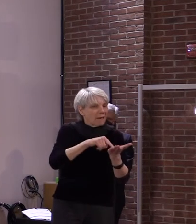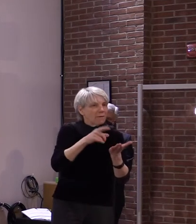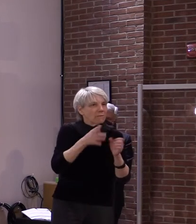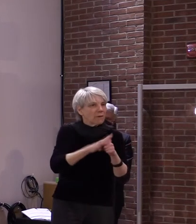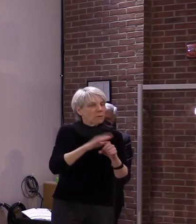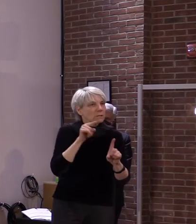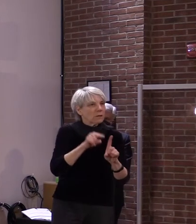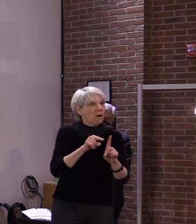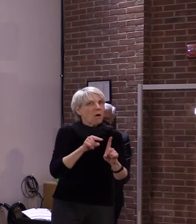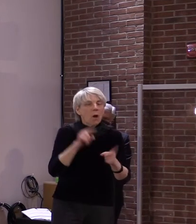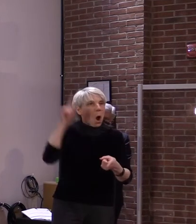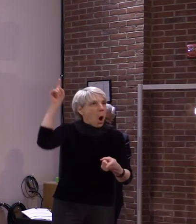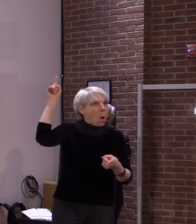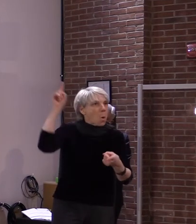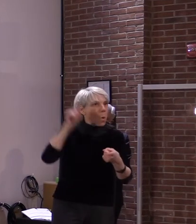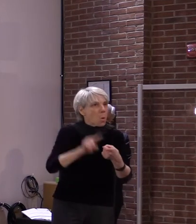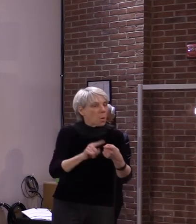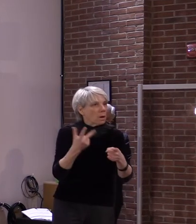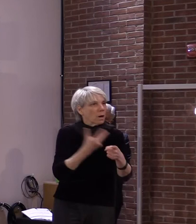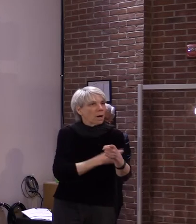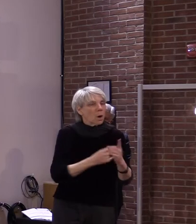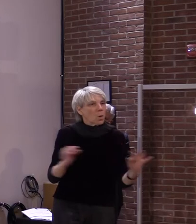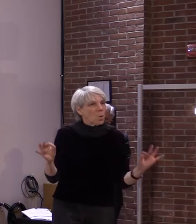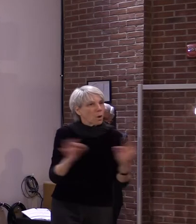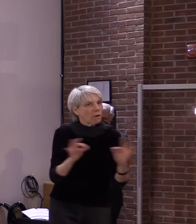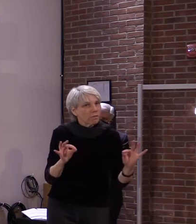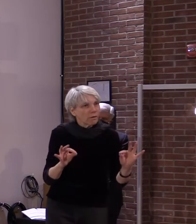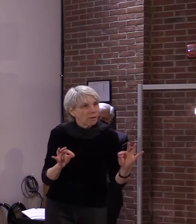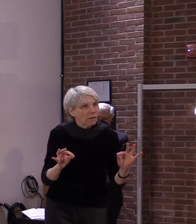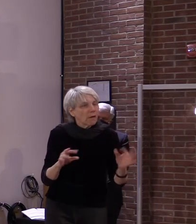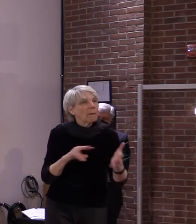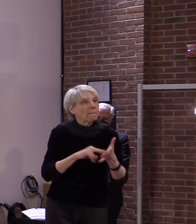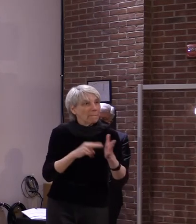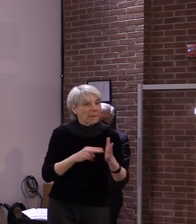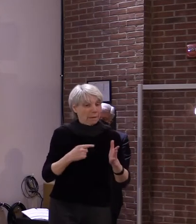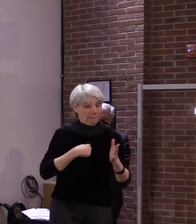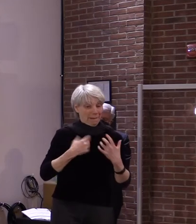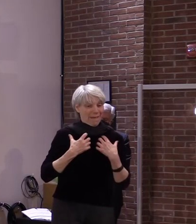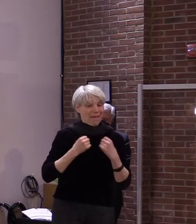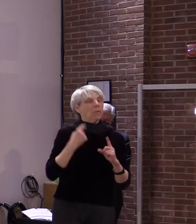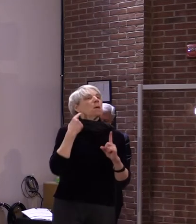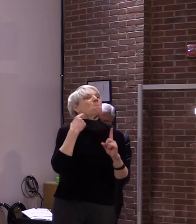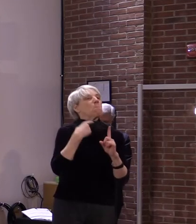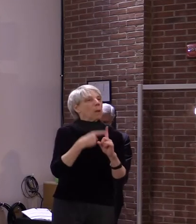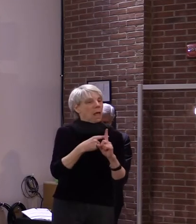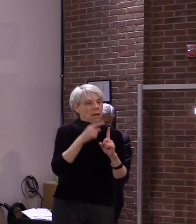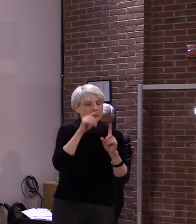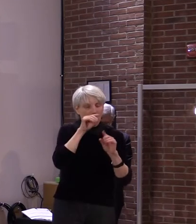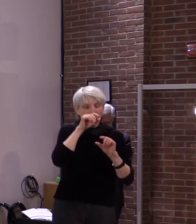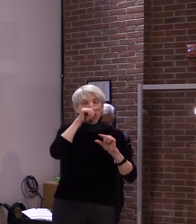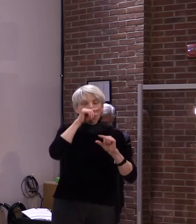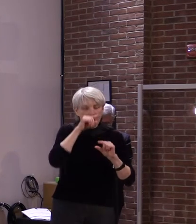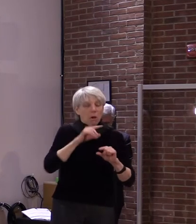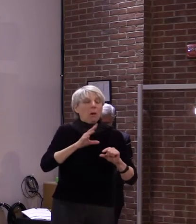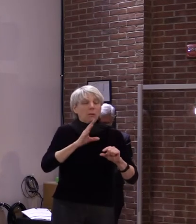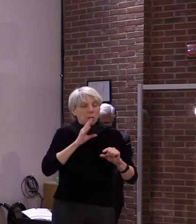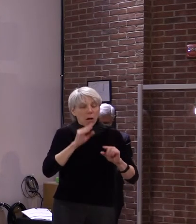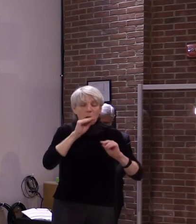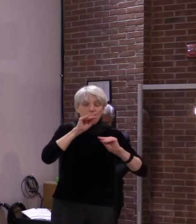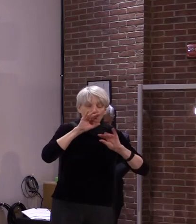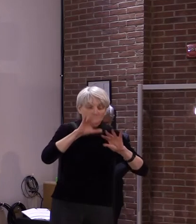kept people safe and helped prevent them from passing the virus to others we look forward to such